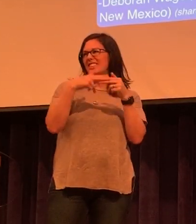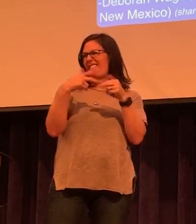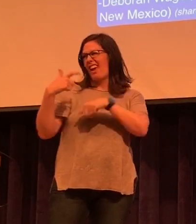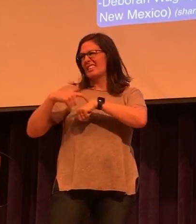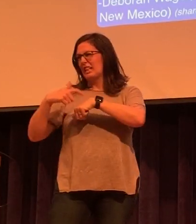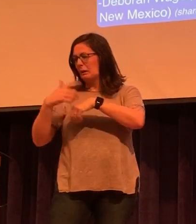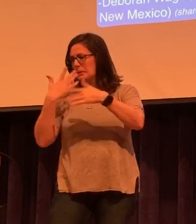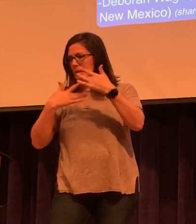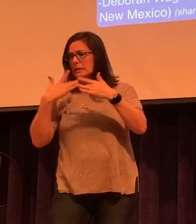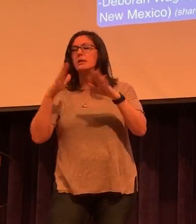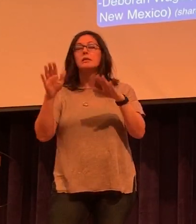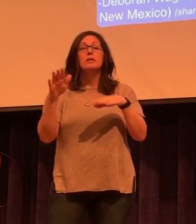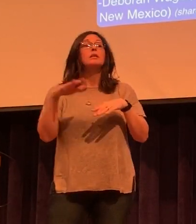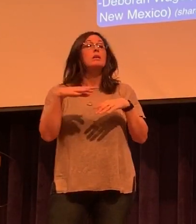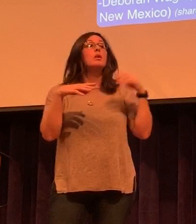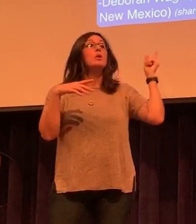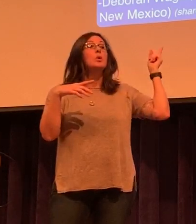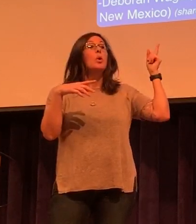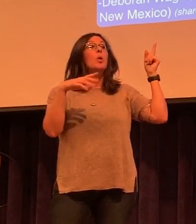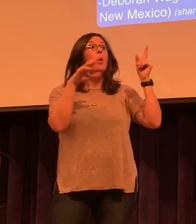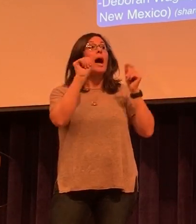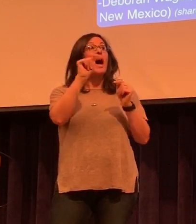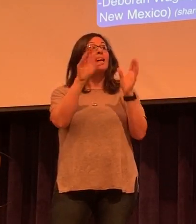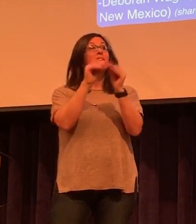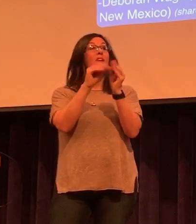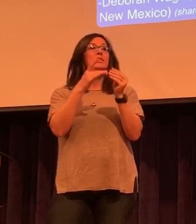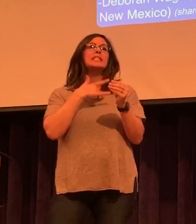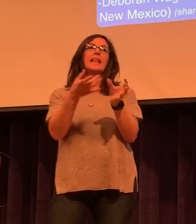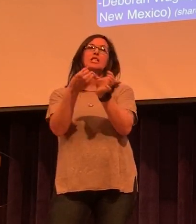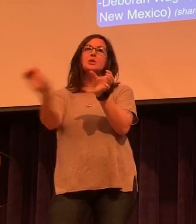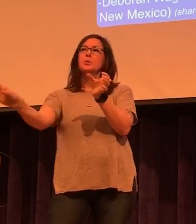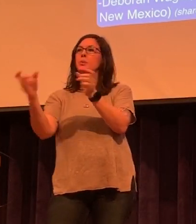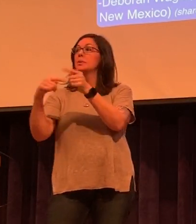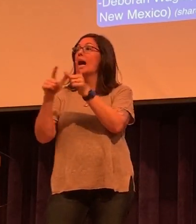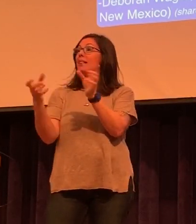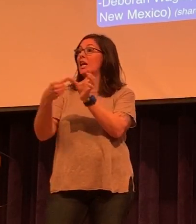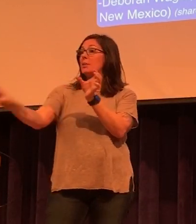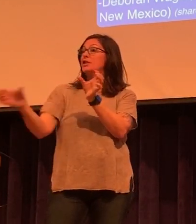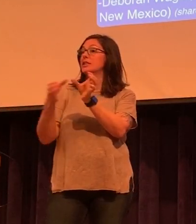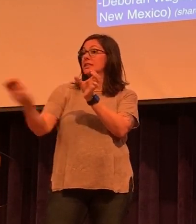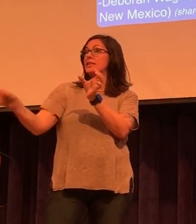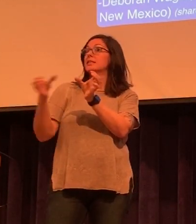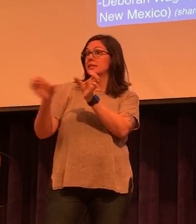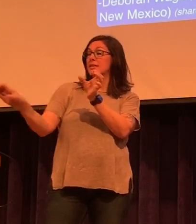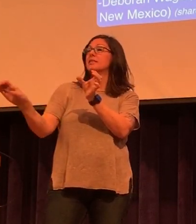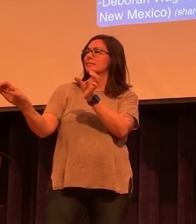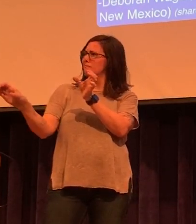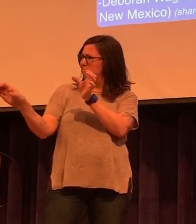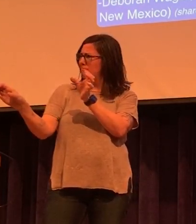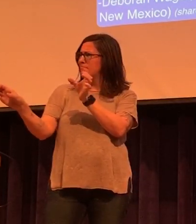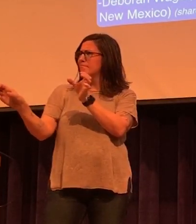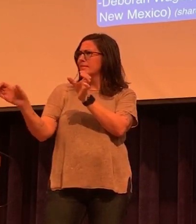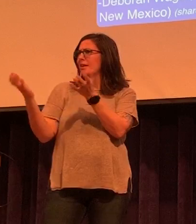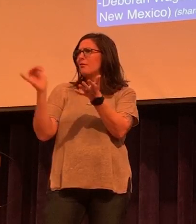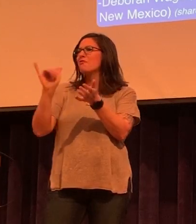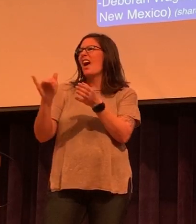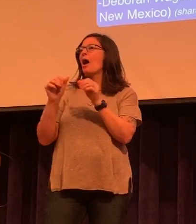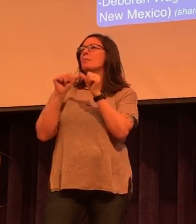And sorry, I'm reading while you might still be reading the slides. Sorry that I'm reading over. But typically at conferences, sign languages are sort